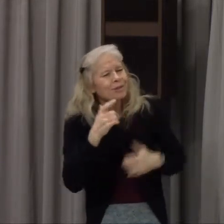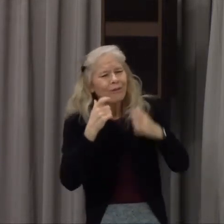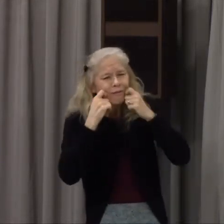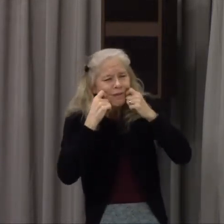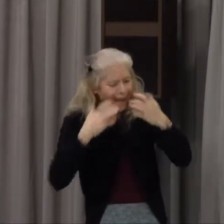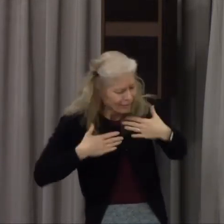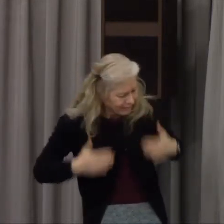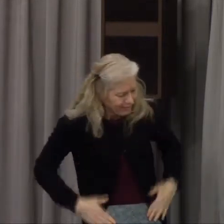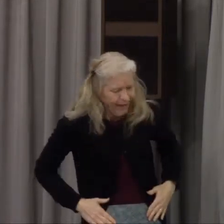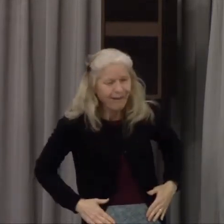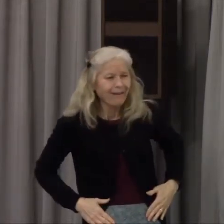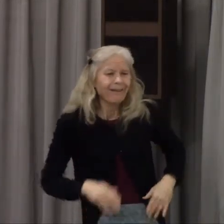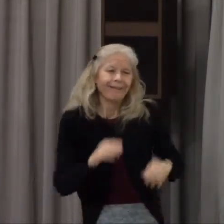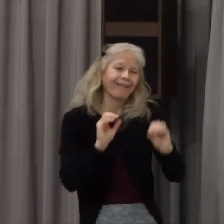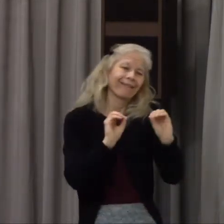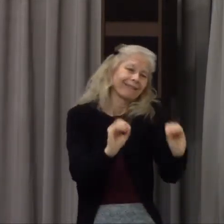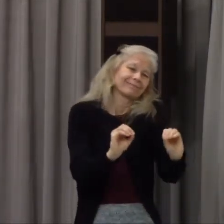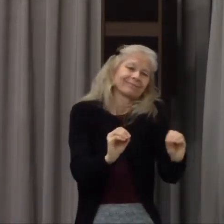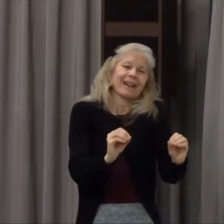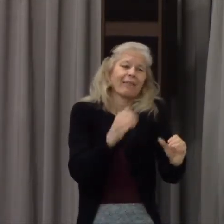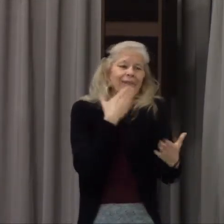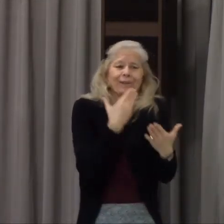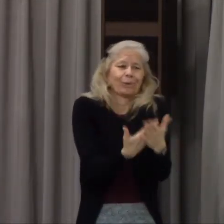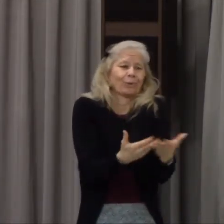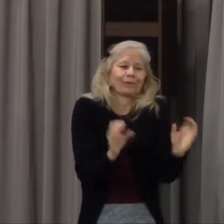And so here's why we got to figure it out, these Nicolaitans.